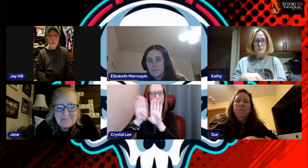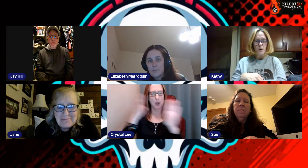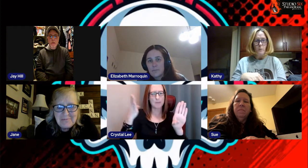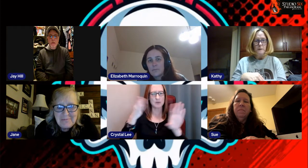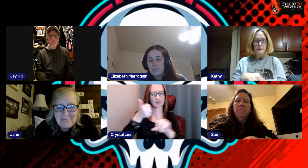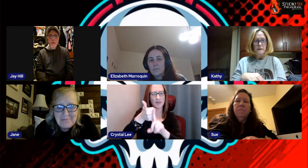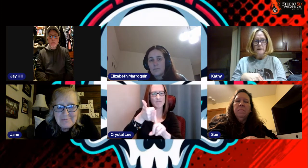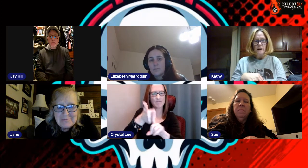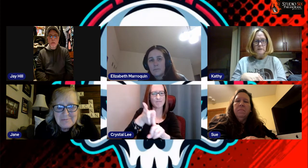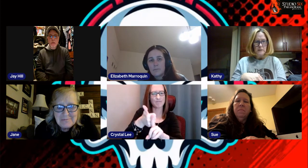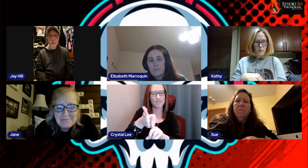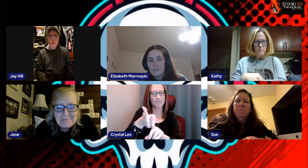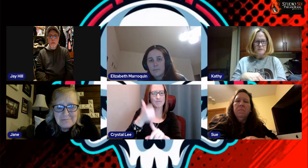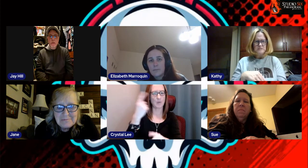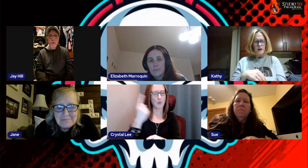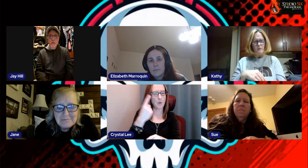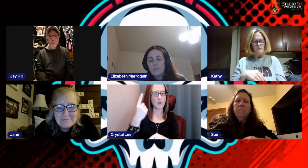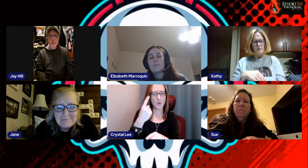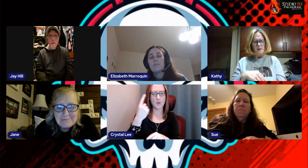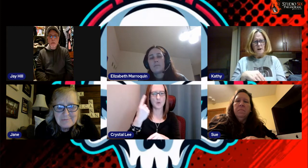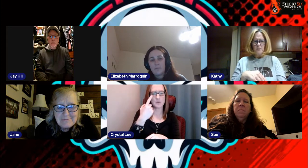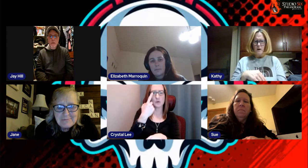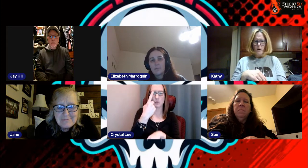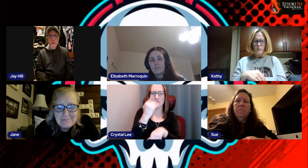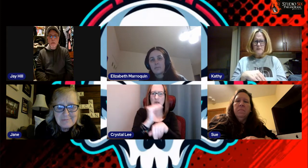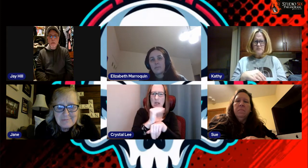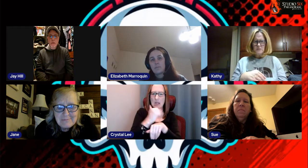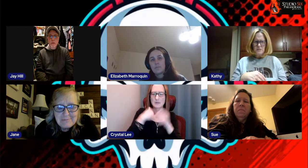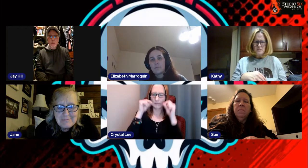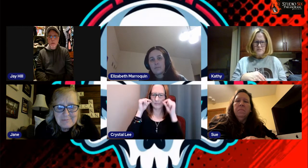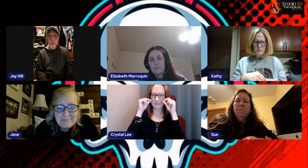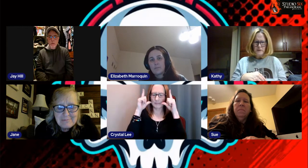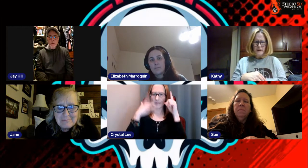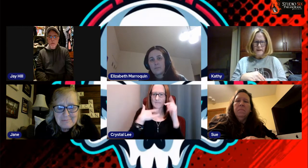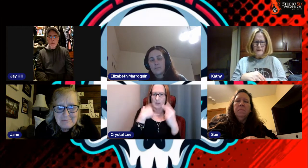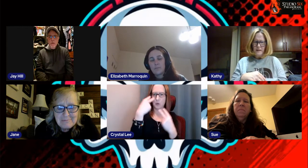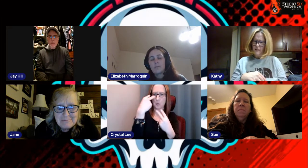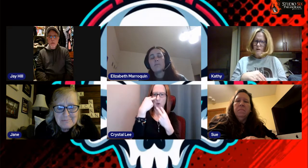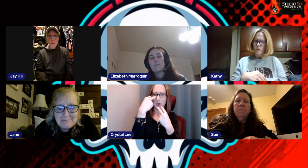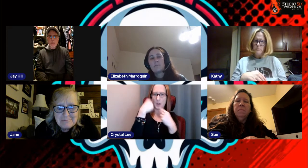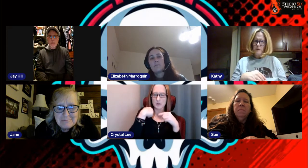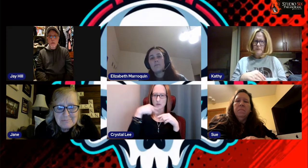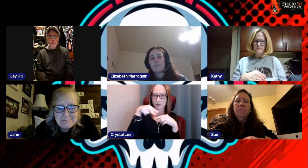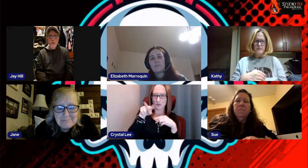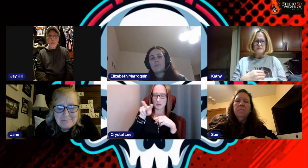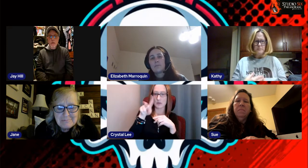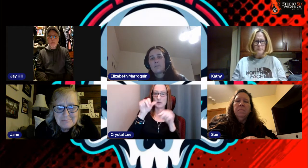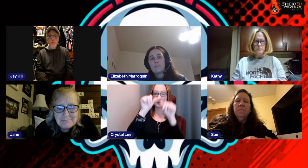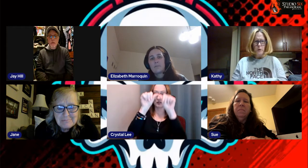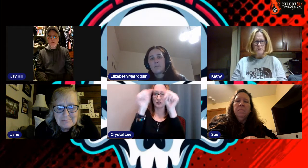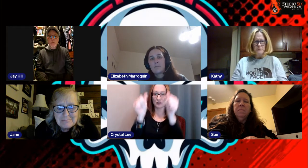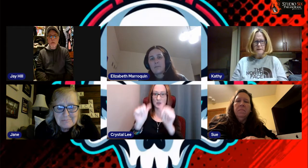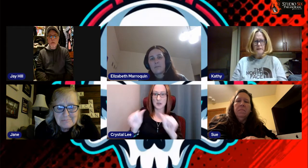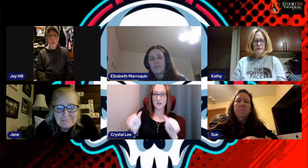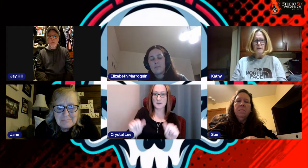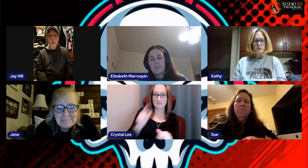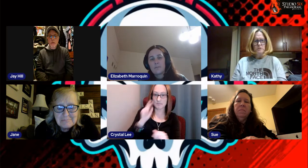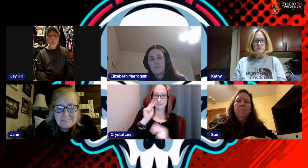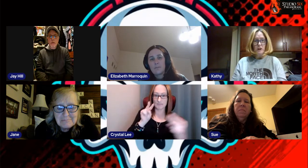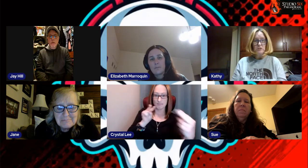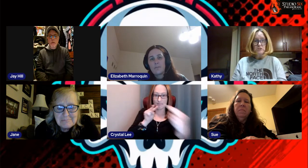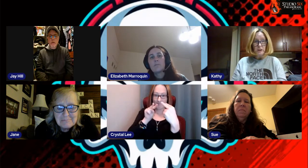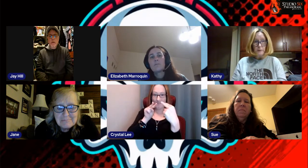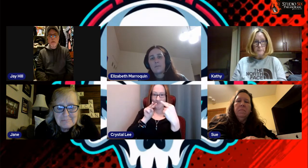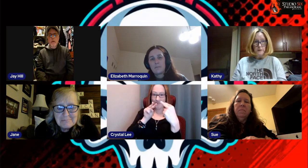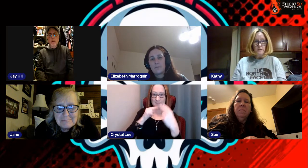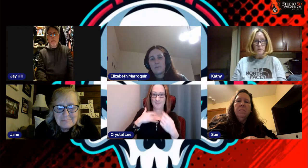door and peed open and it opened itself. I'll always, one night, it woke me up and I felt something was watching me. So she